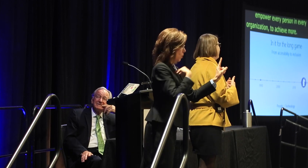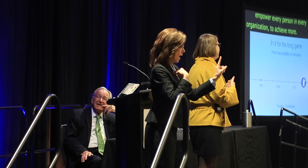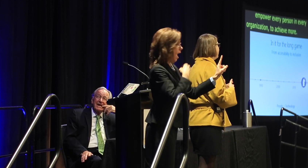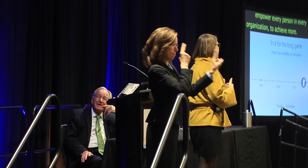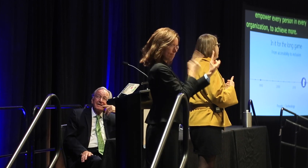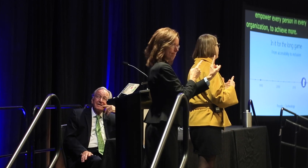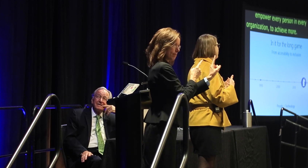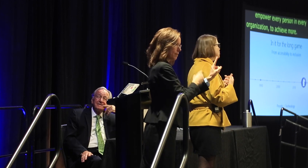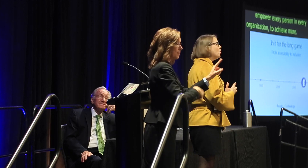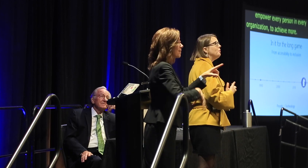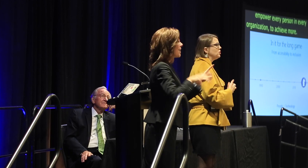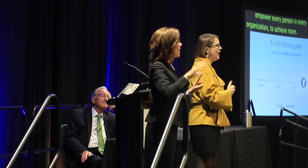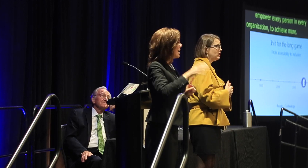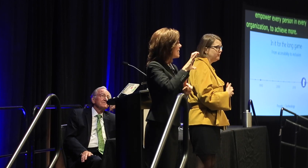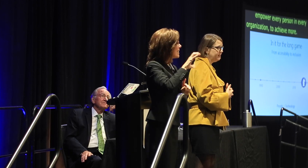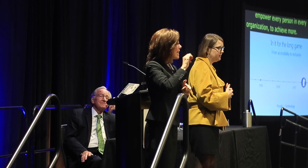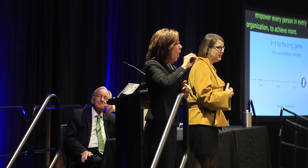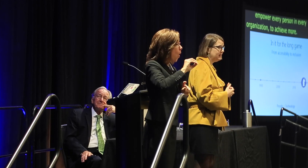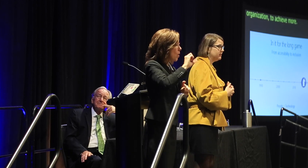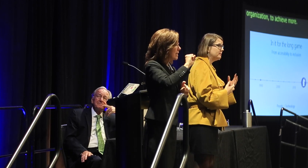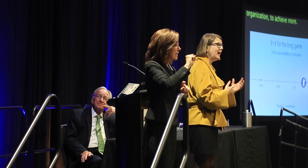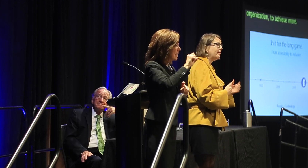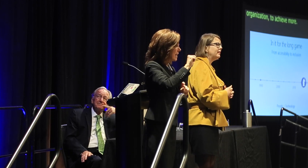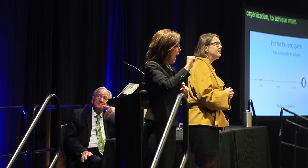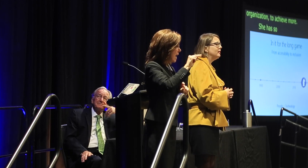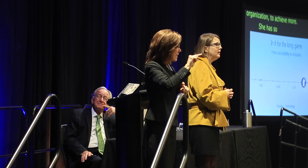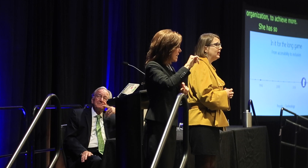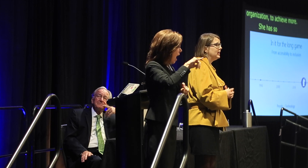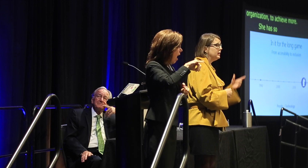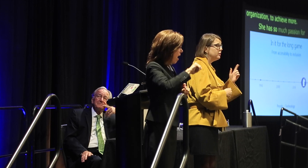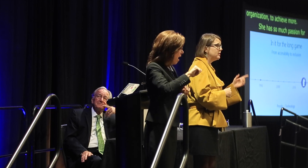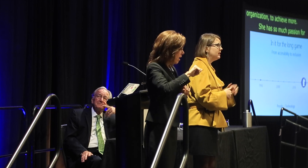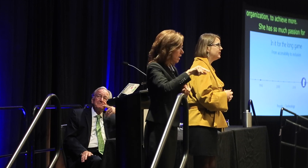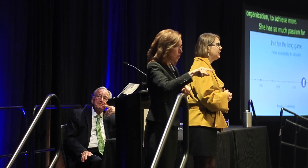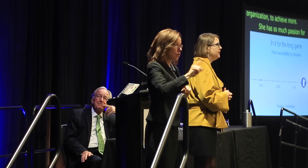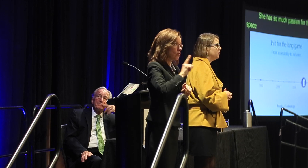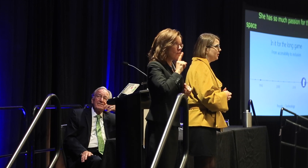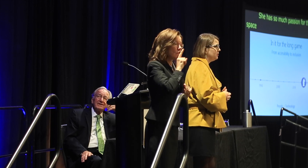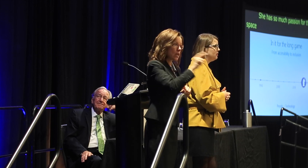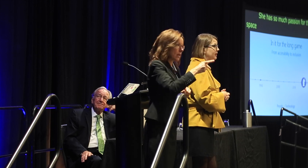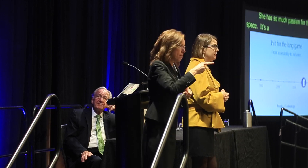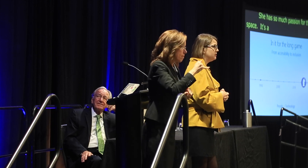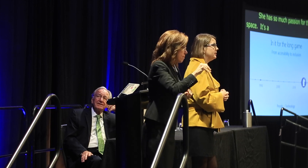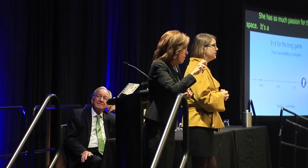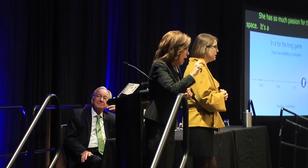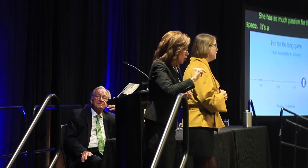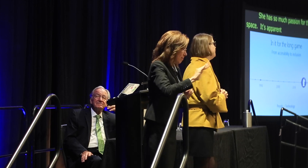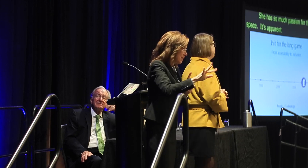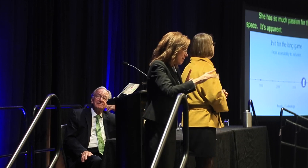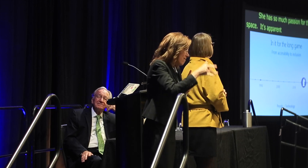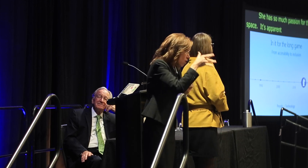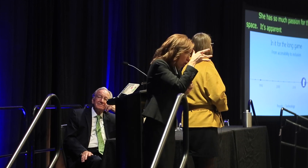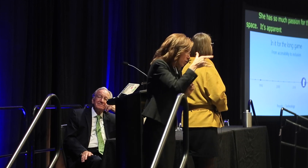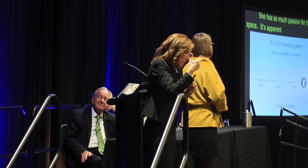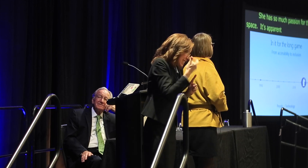Satya has so much passion for this space as a parent, and he was the executive sponsor of our disability